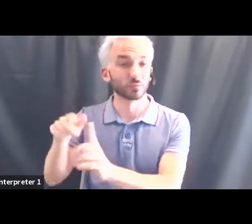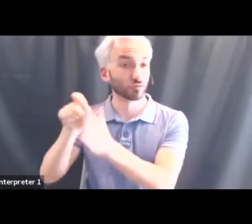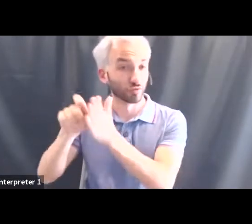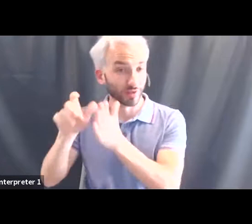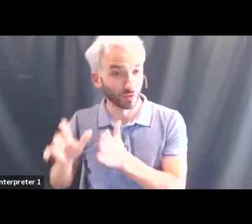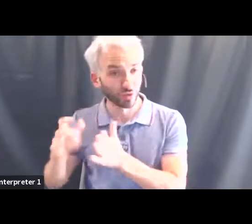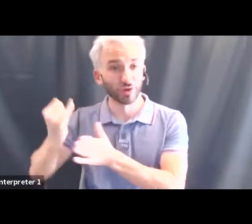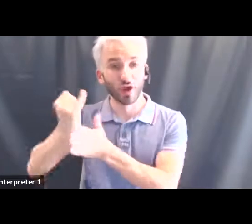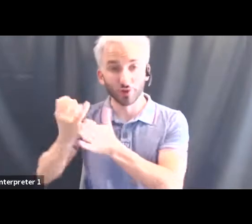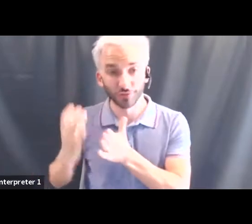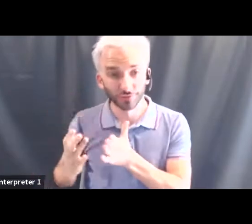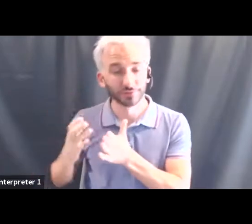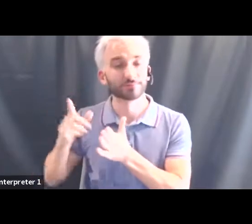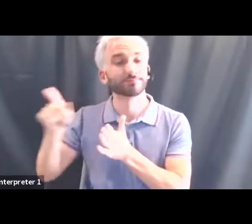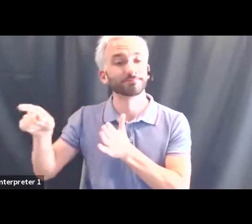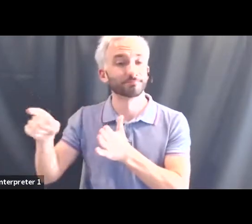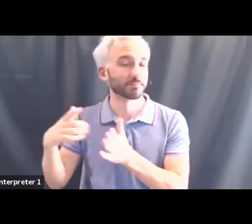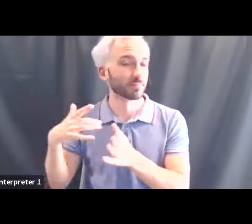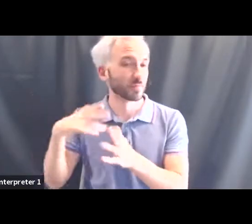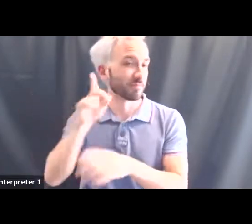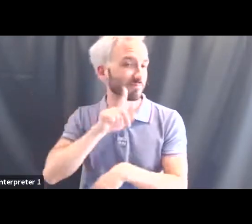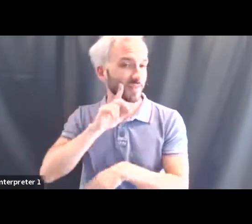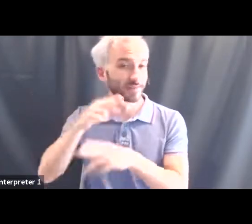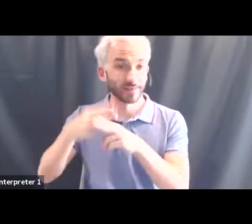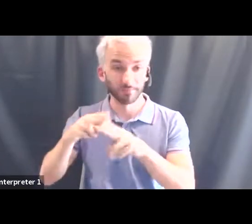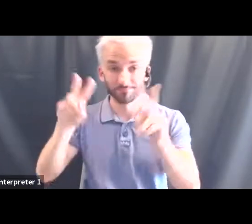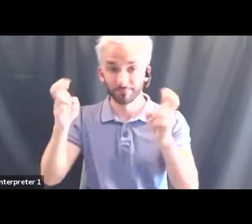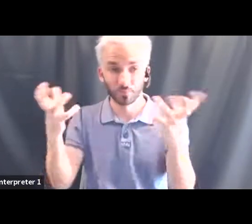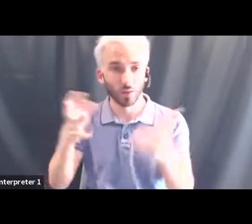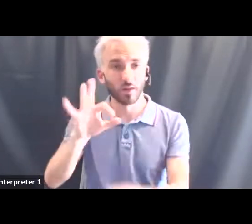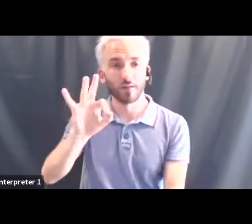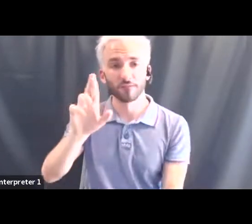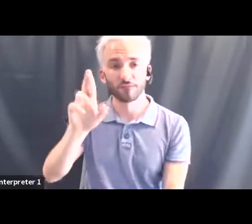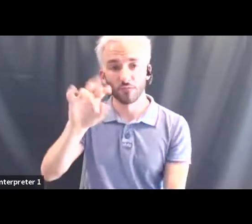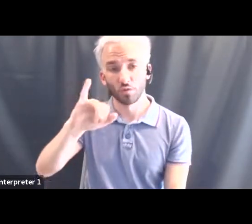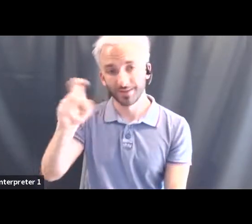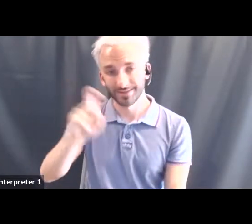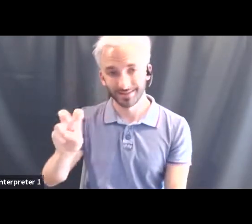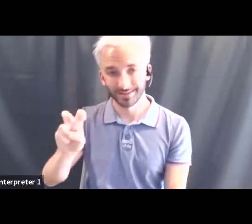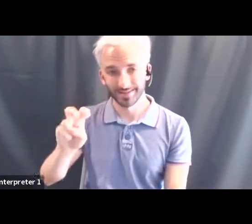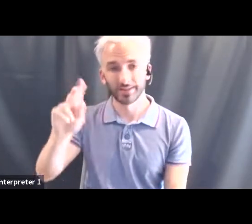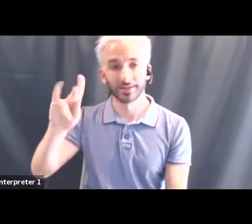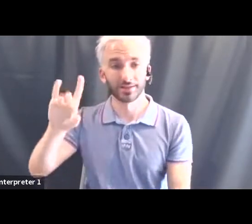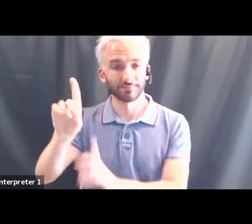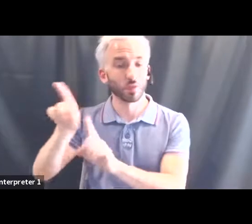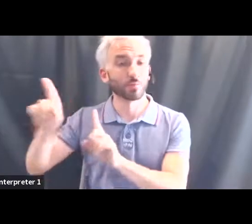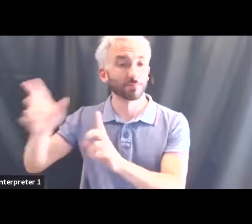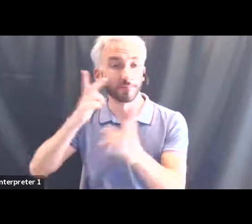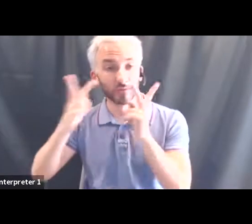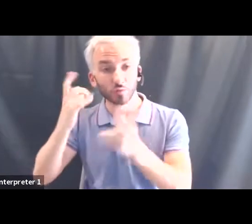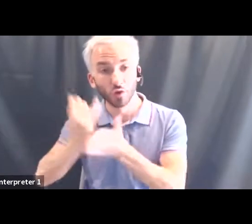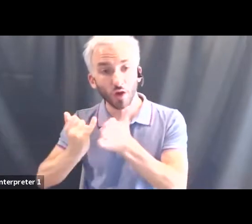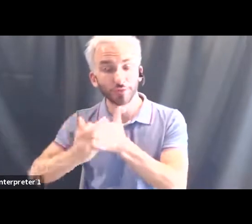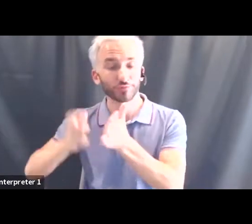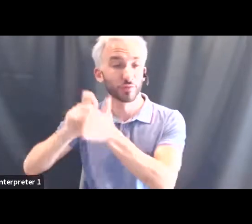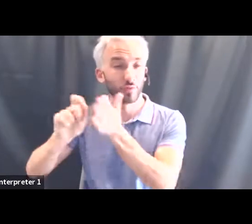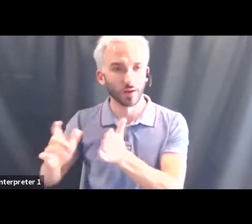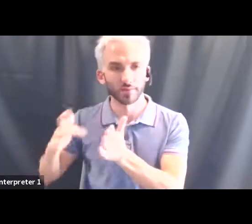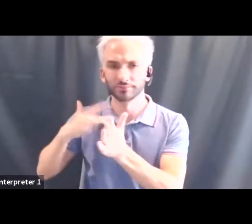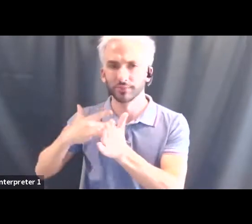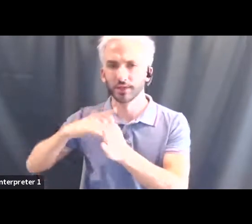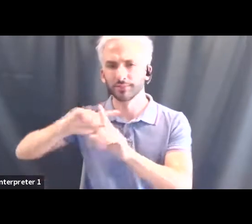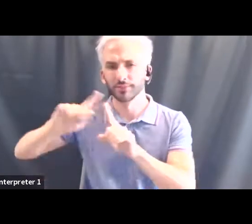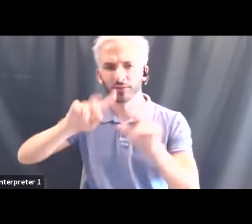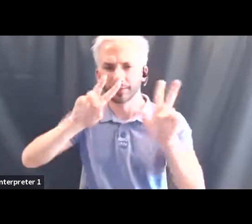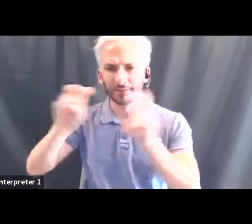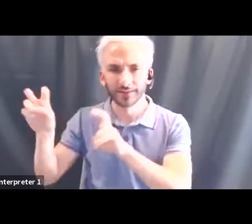illustrates under the name Frizz Kid. Both her visual art and writing frequently explores themes such as